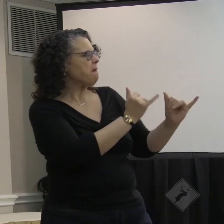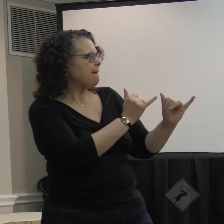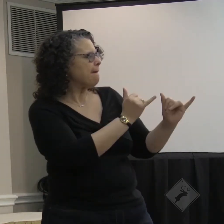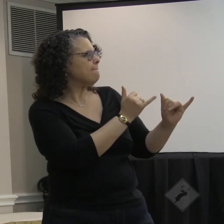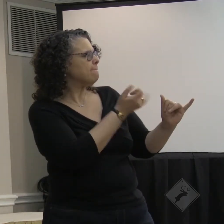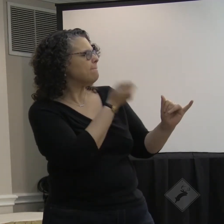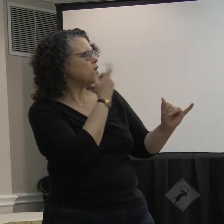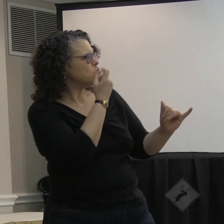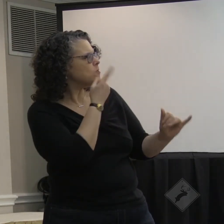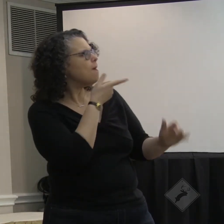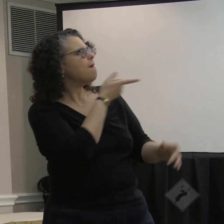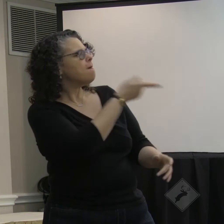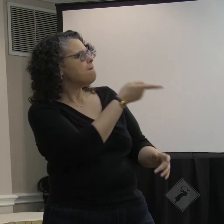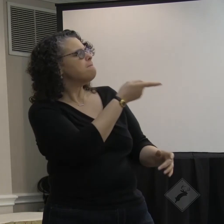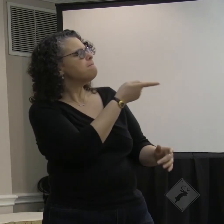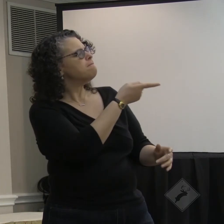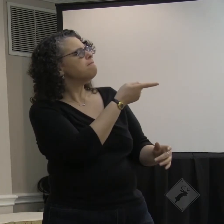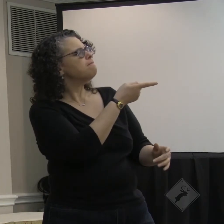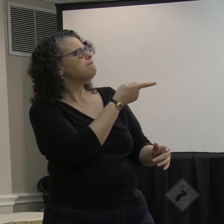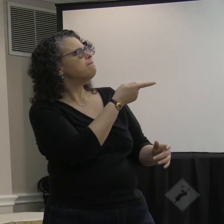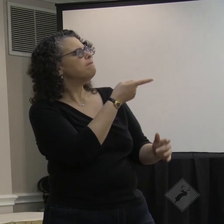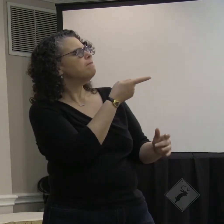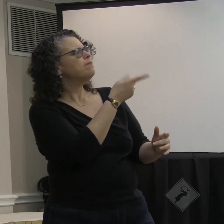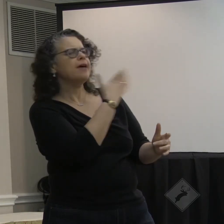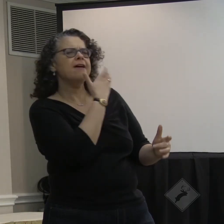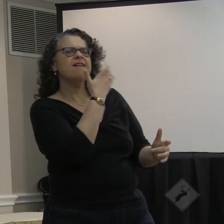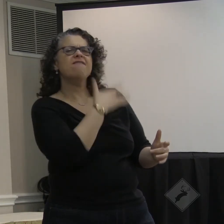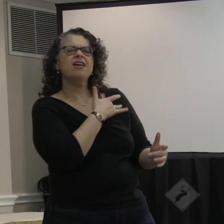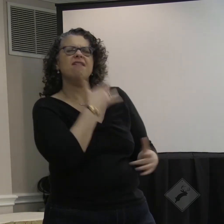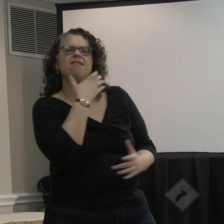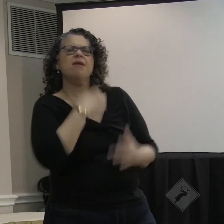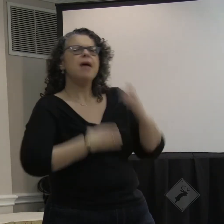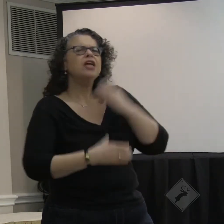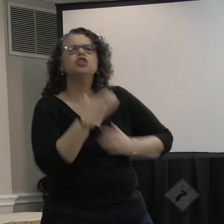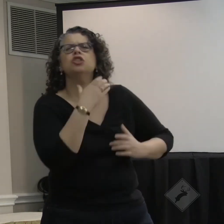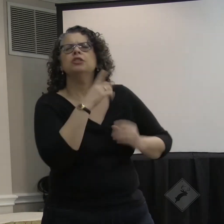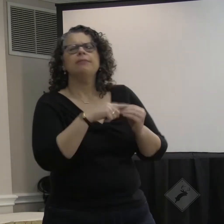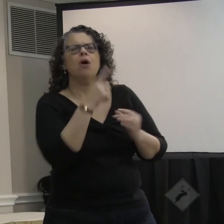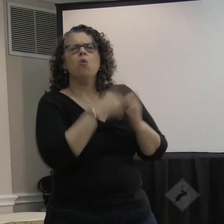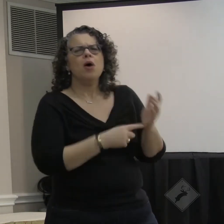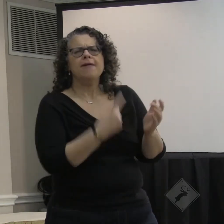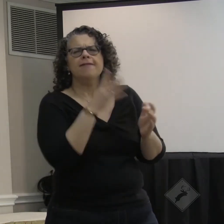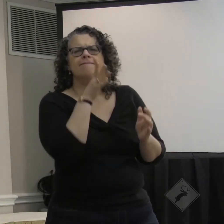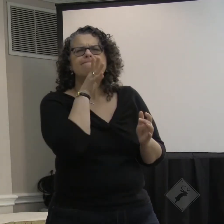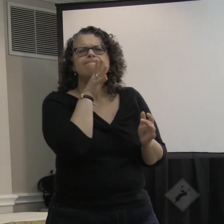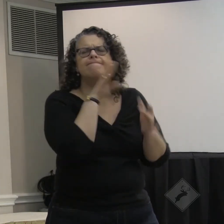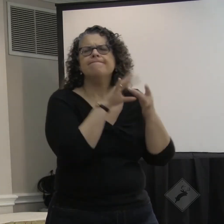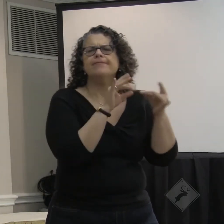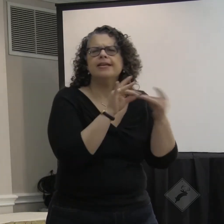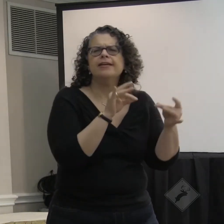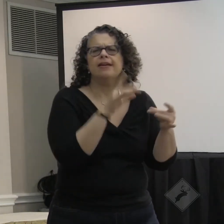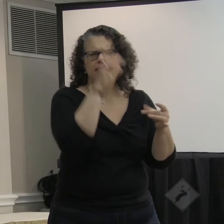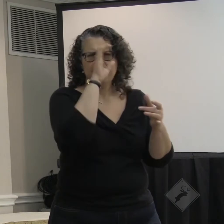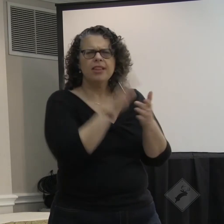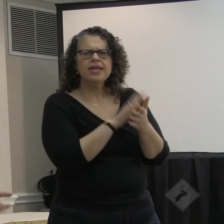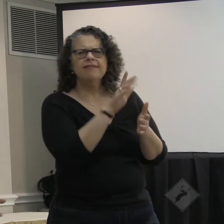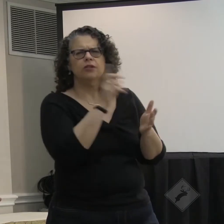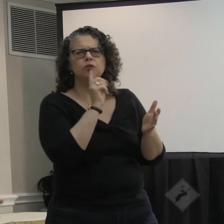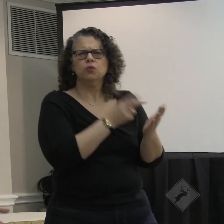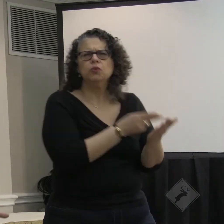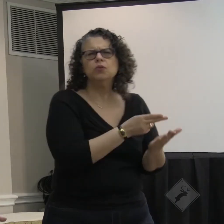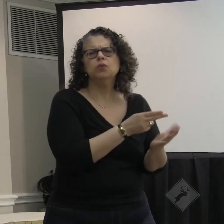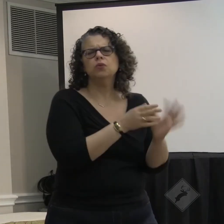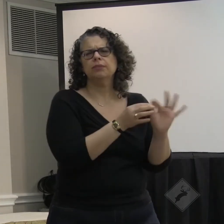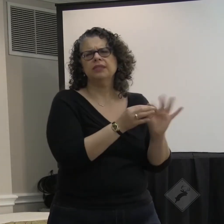I understand this person is passionate about what they're saying and believes what they're saying is true, and